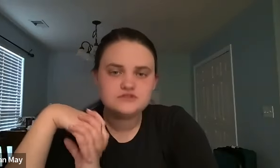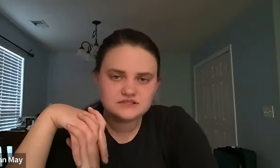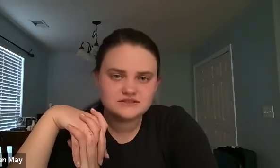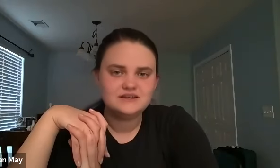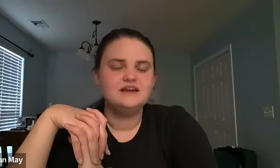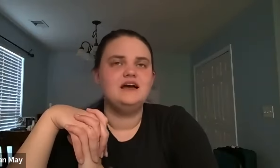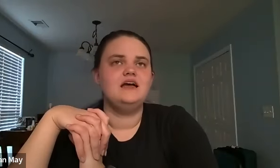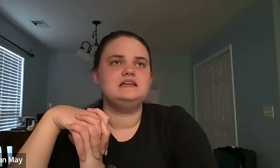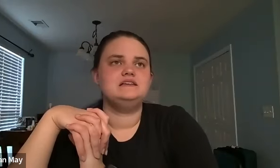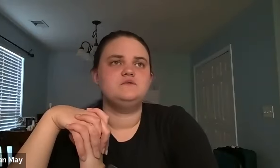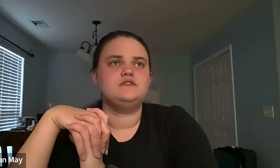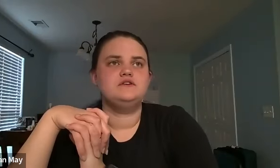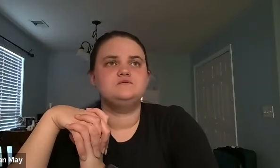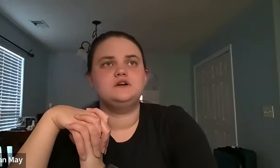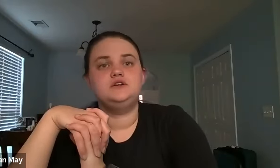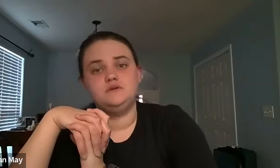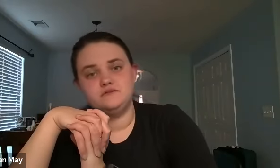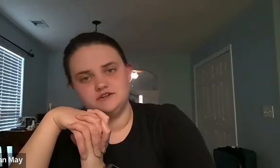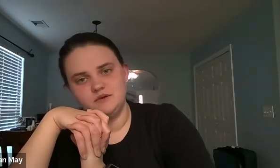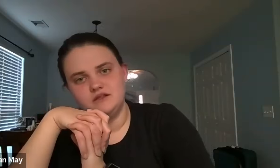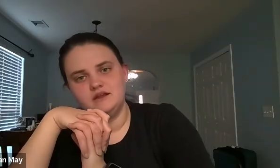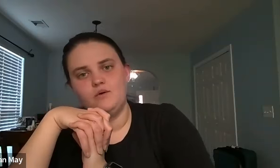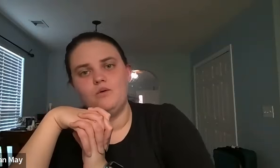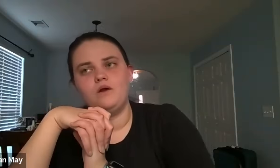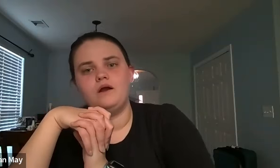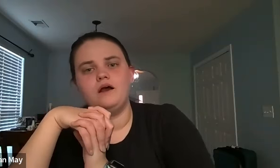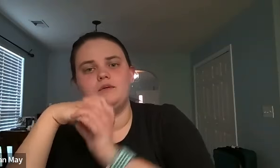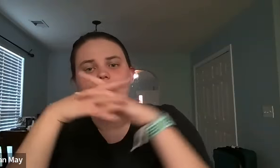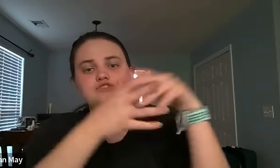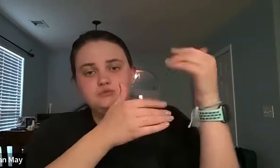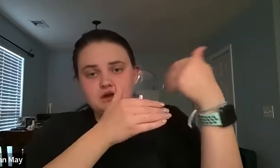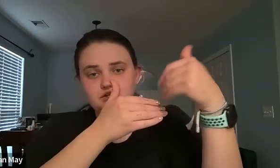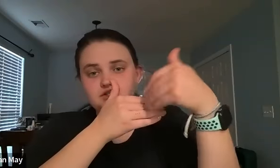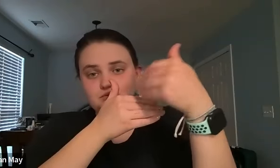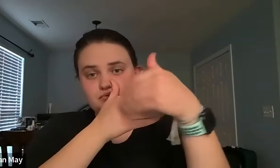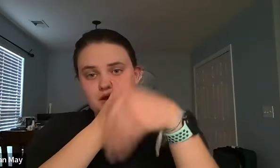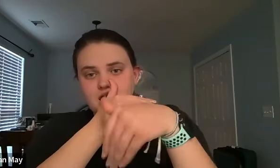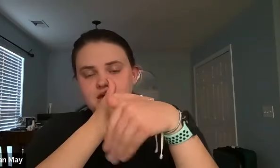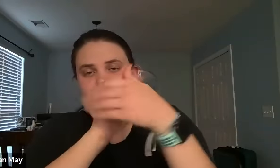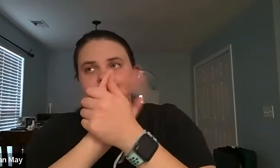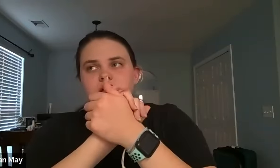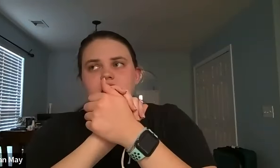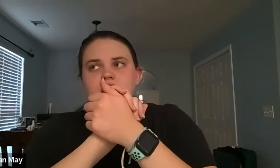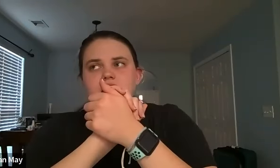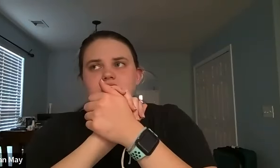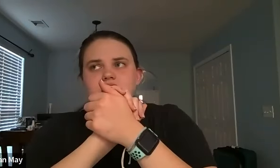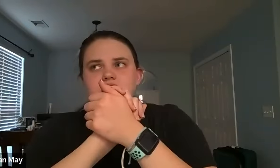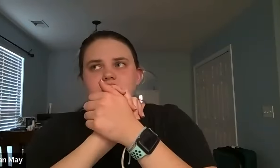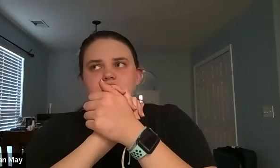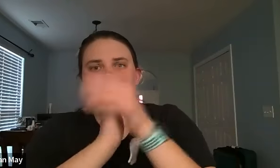Toast is one of those where you can finger spell it, or I usually do bread, and then I'll